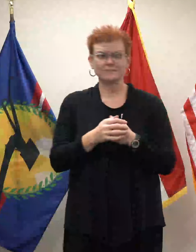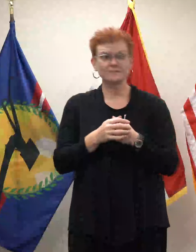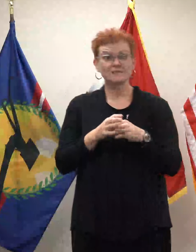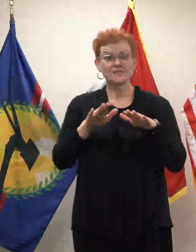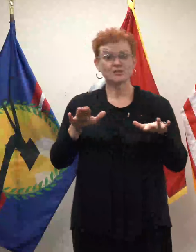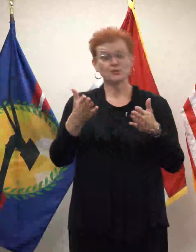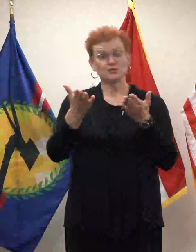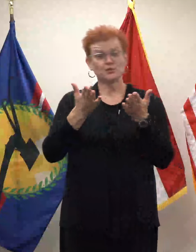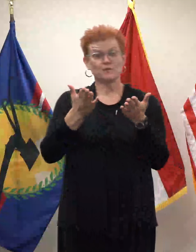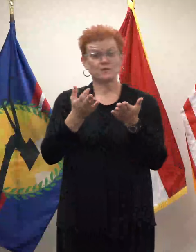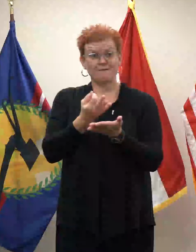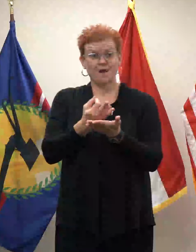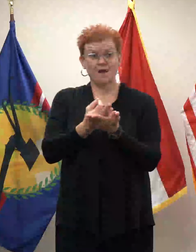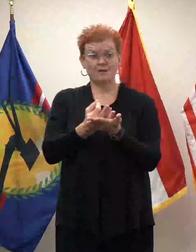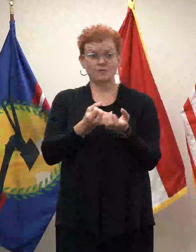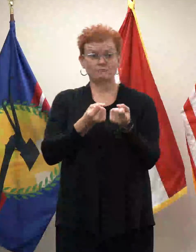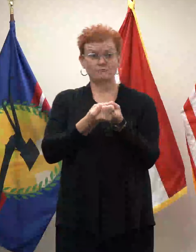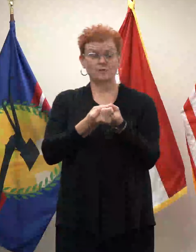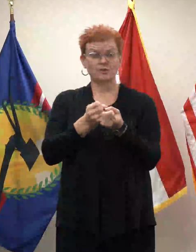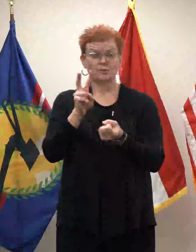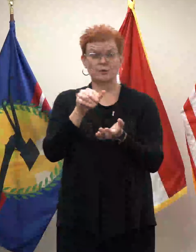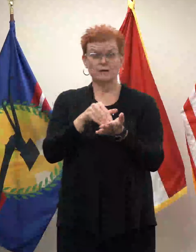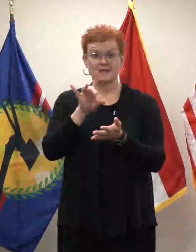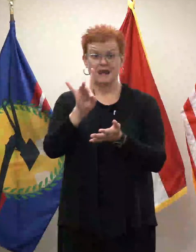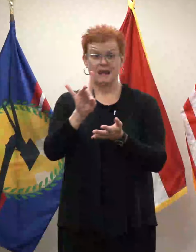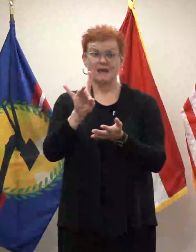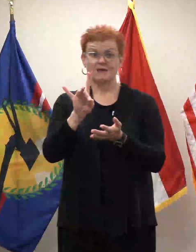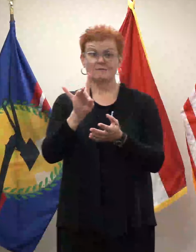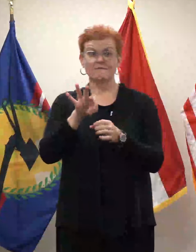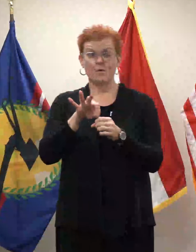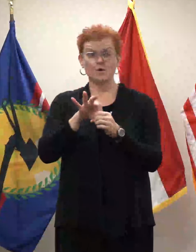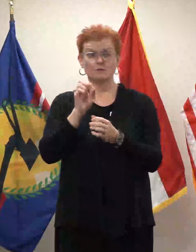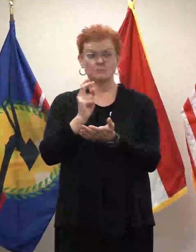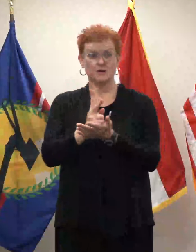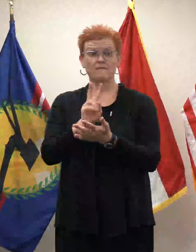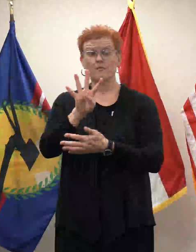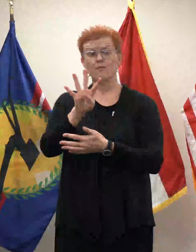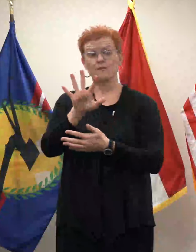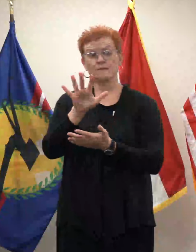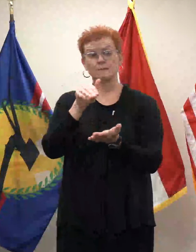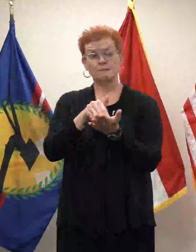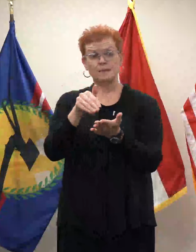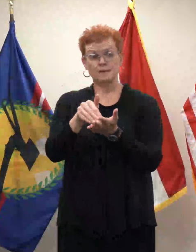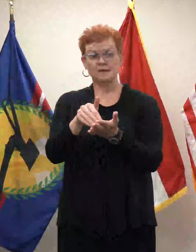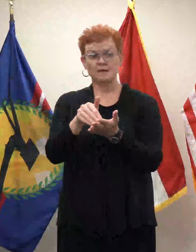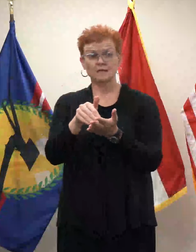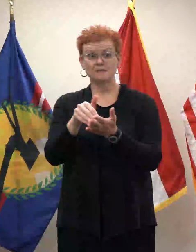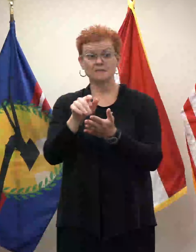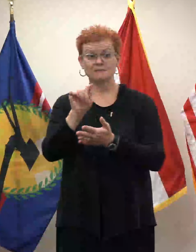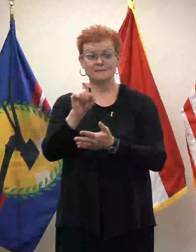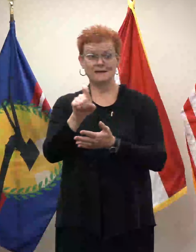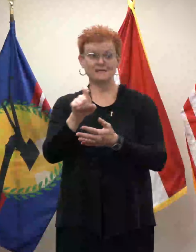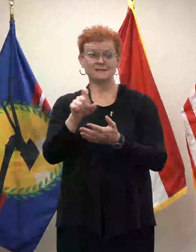in 2008 by county voters. It's a quarter of a cent sales tax that generates nearly $45 million a